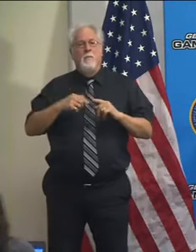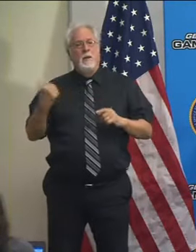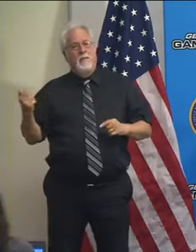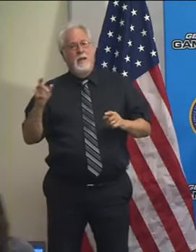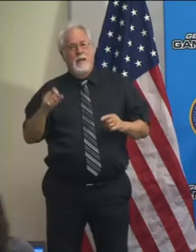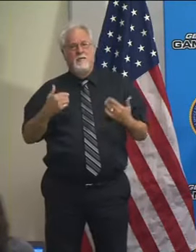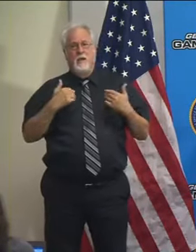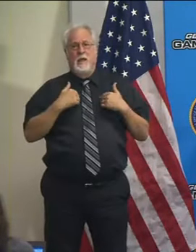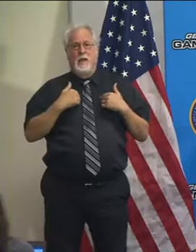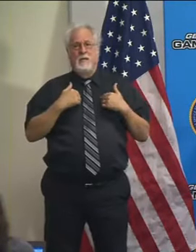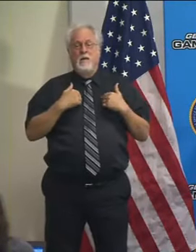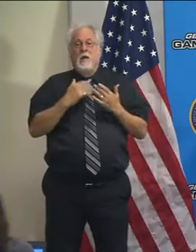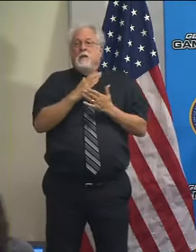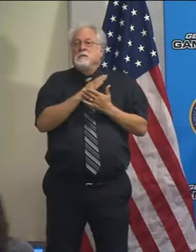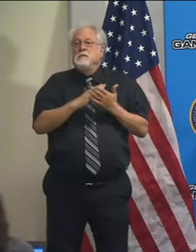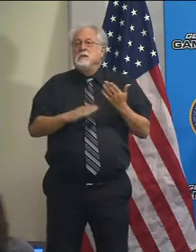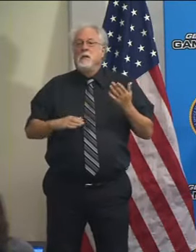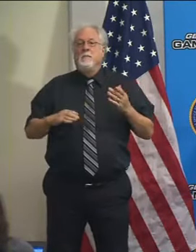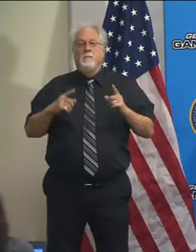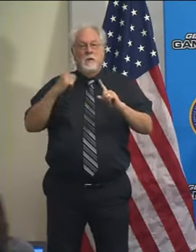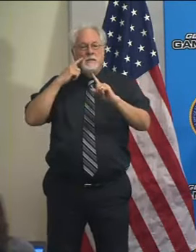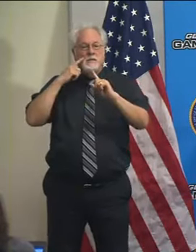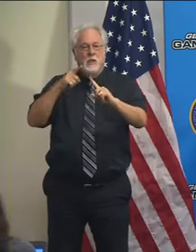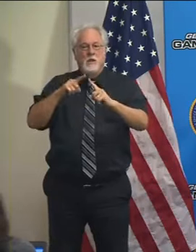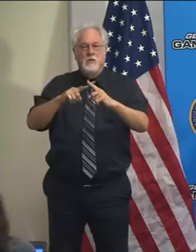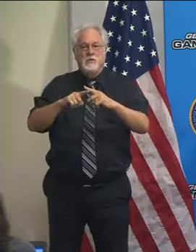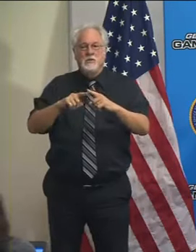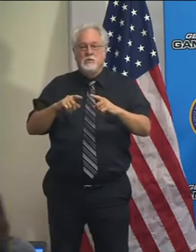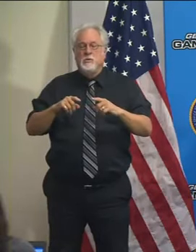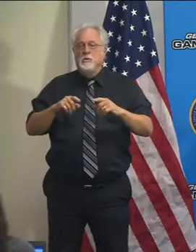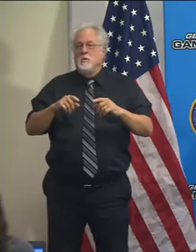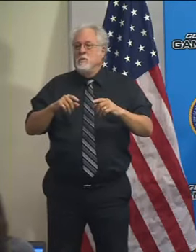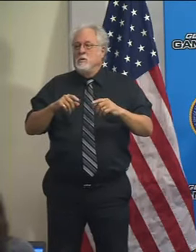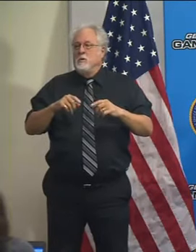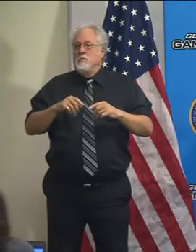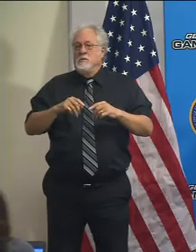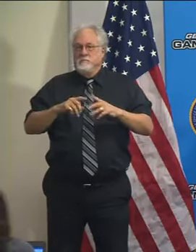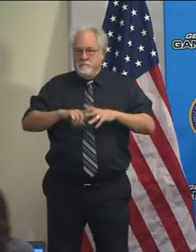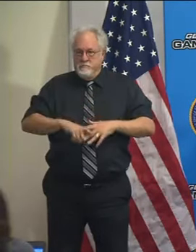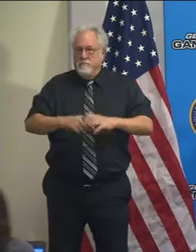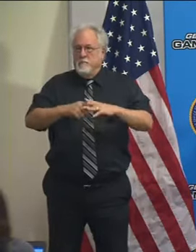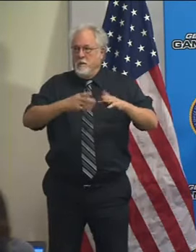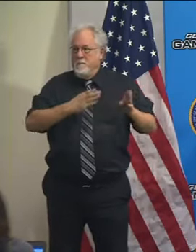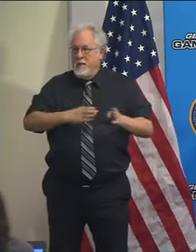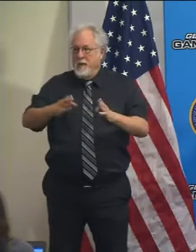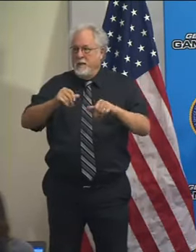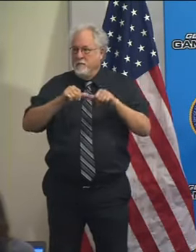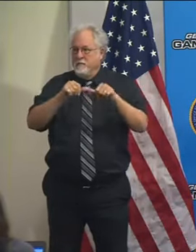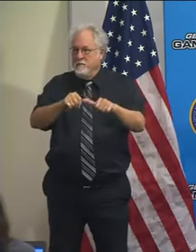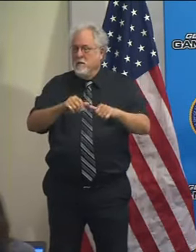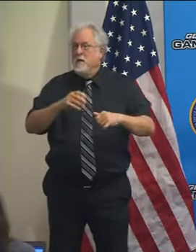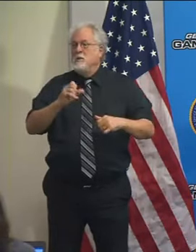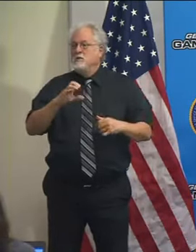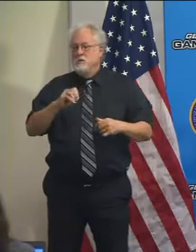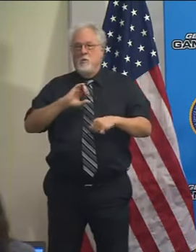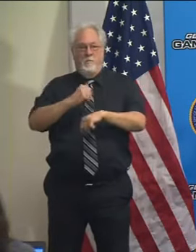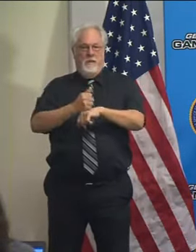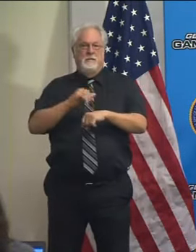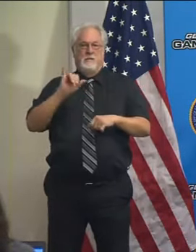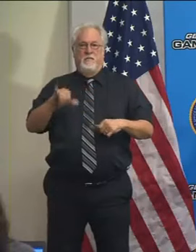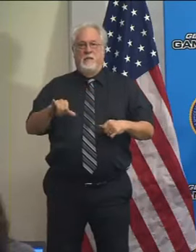to have some target to drive their planning and their actions going forward. And so it's based on